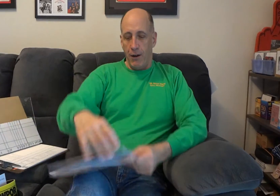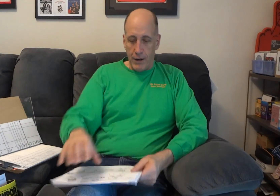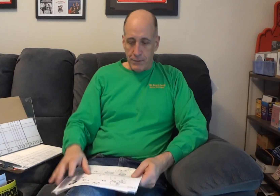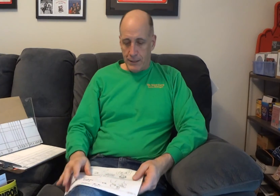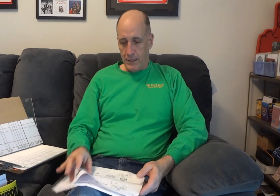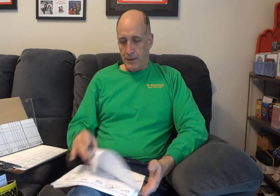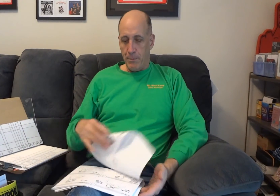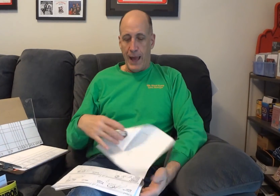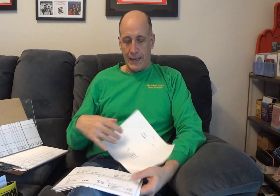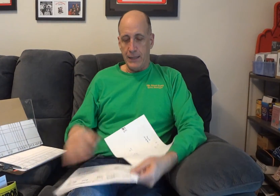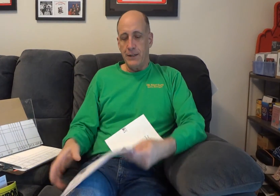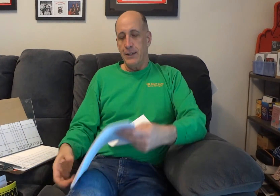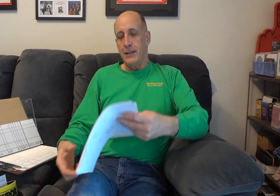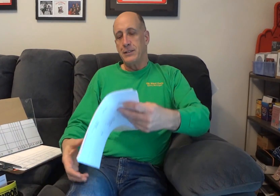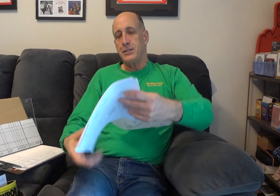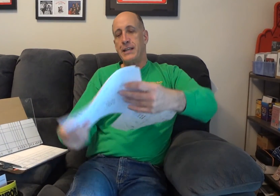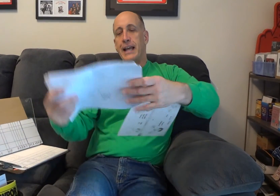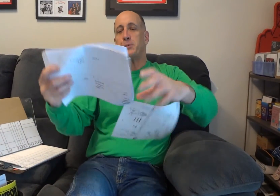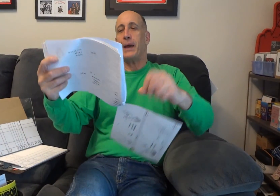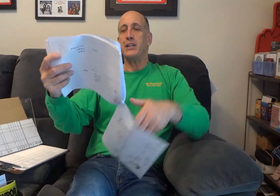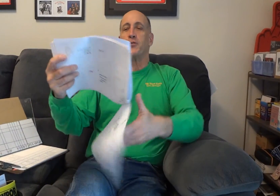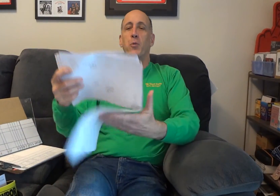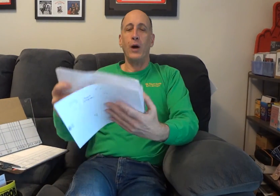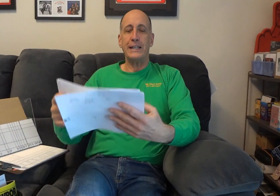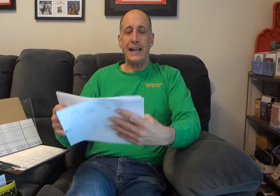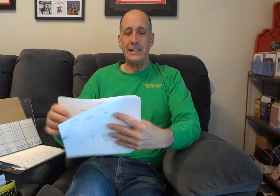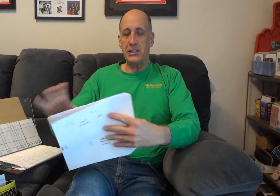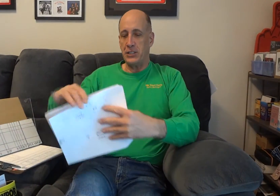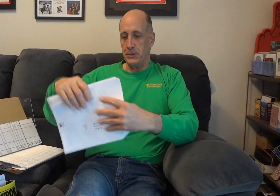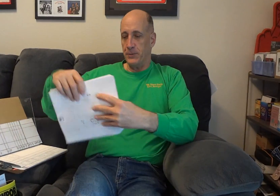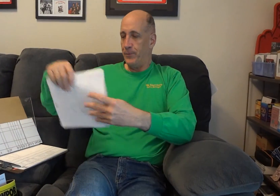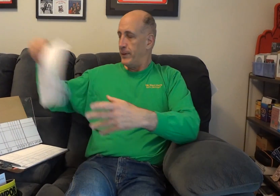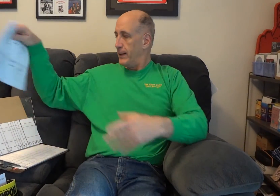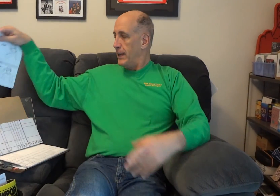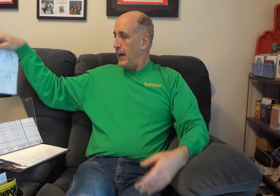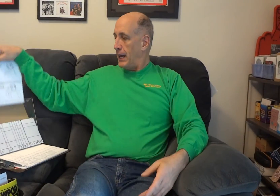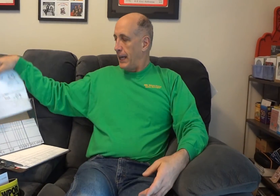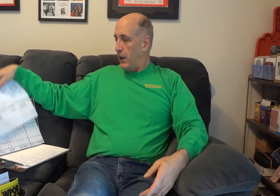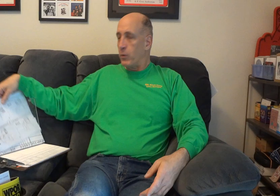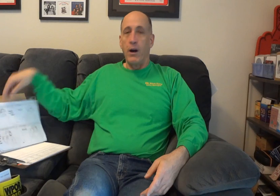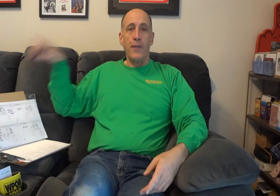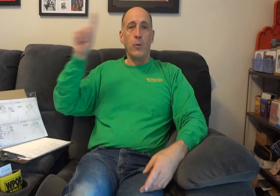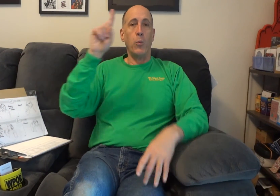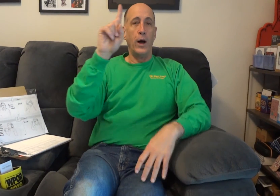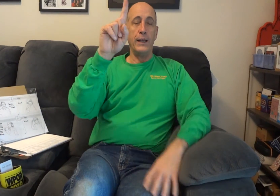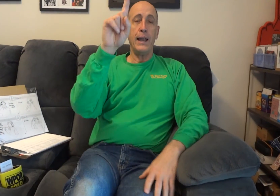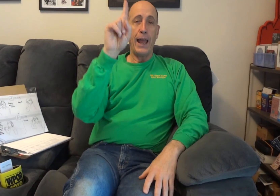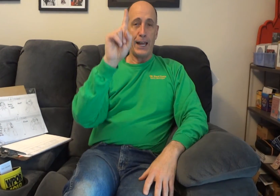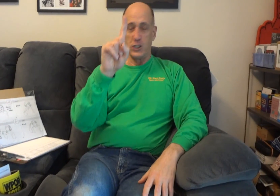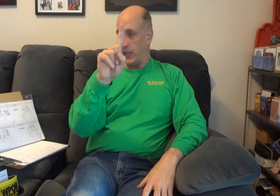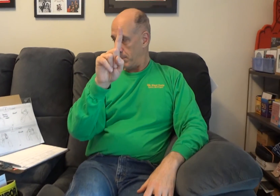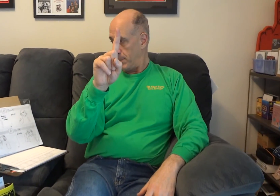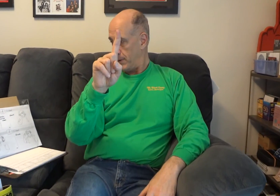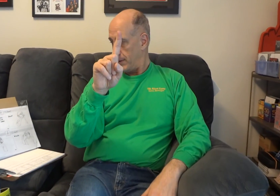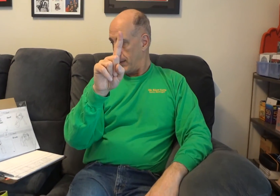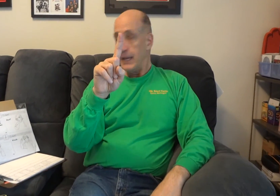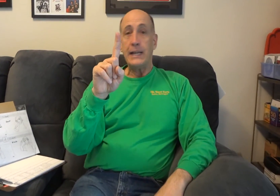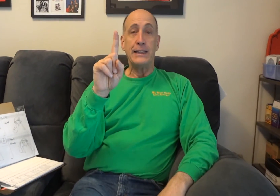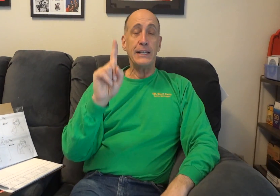our packet to the next page for 192. Again, we're on the one handshake. This